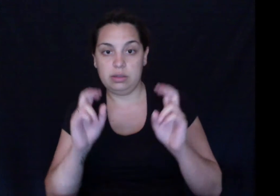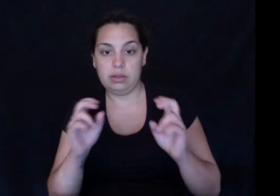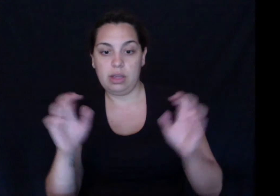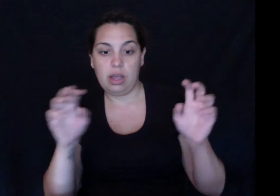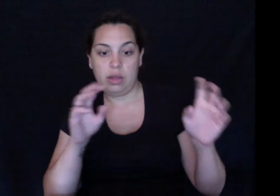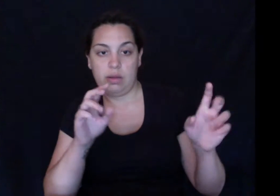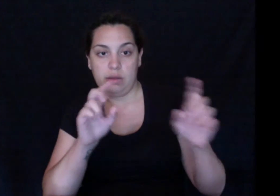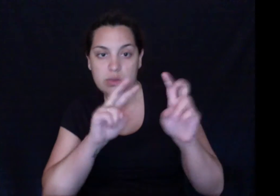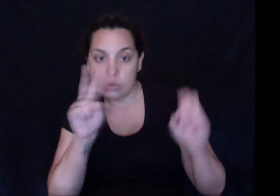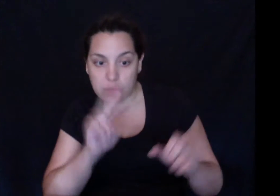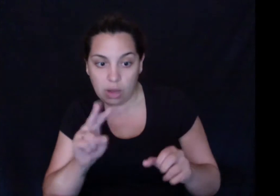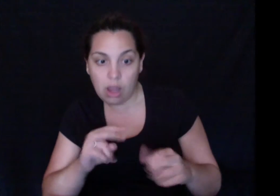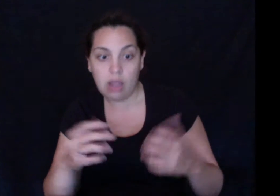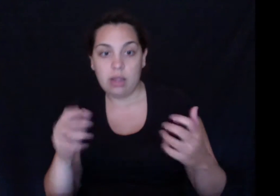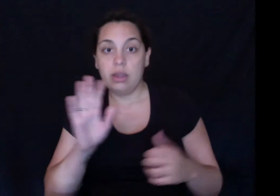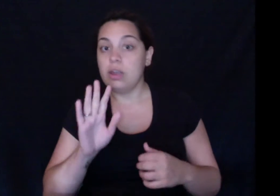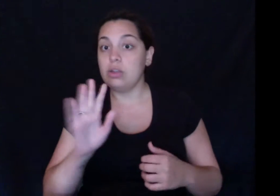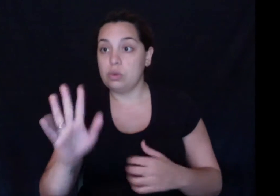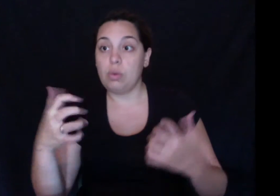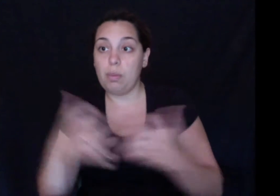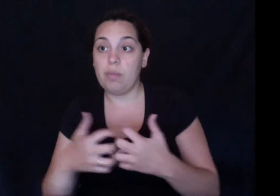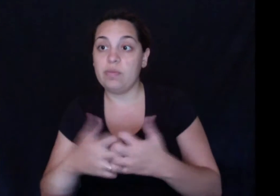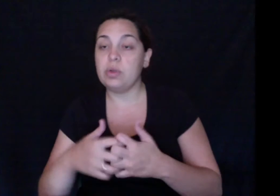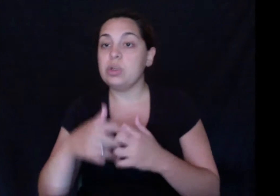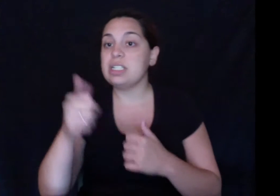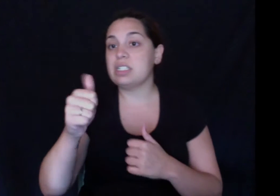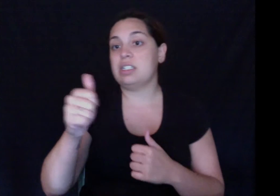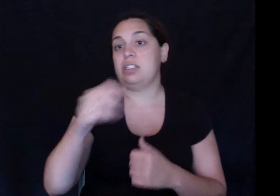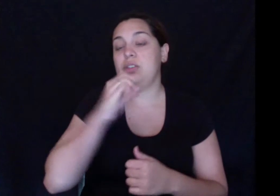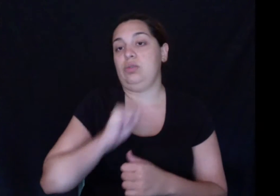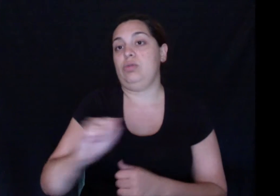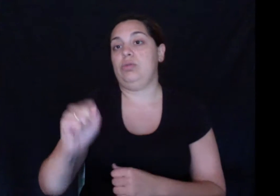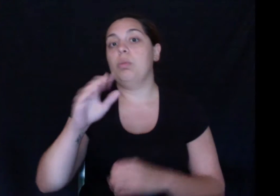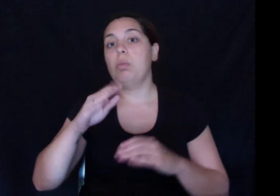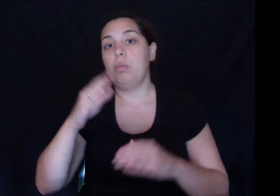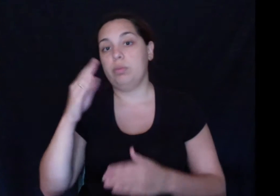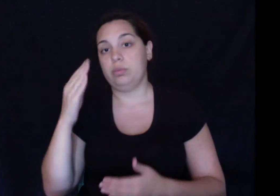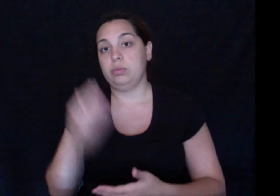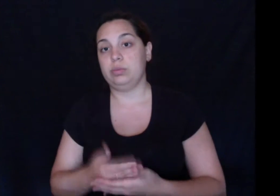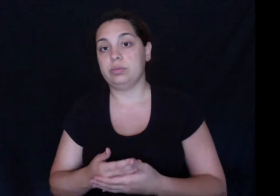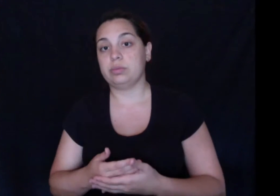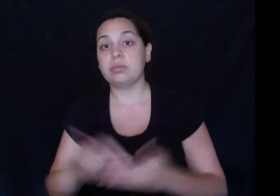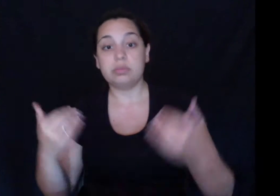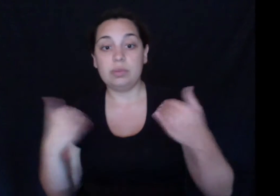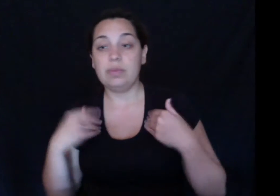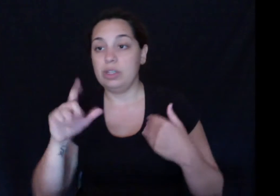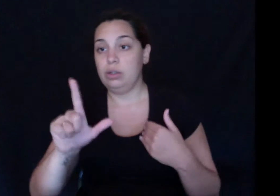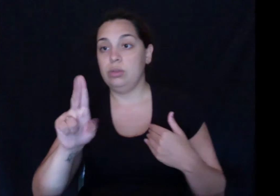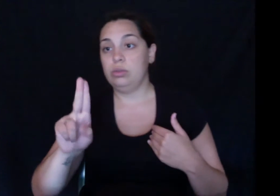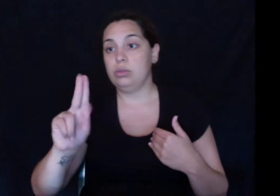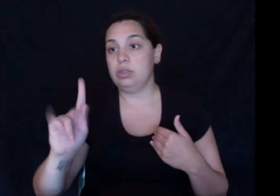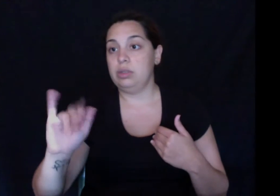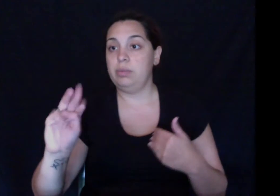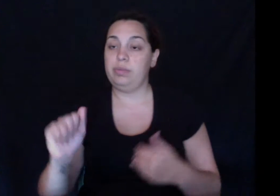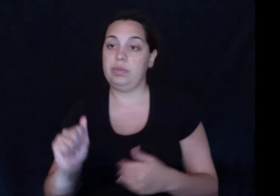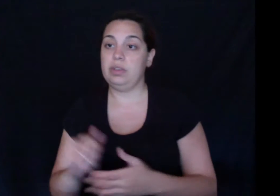it was like as soon as I got the call, they sent me to a lab down here in Orlando to do some blood work. So that only took like maybe